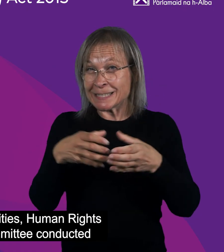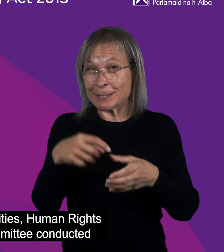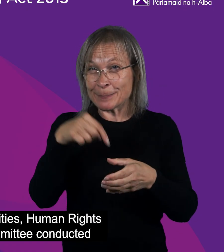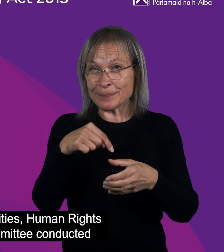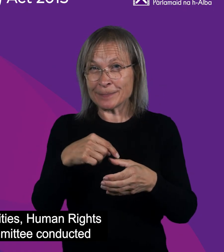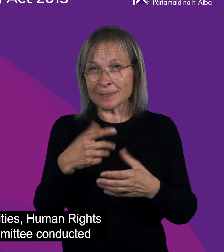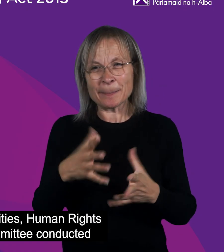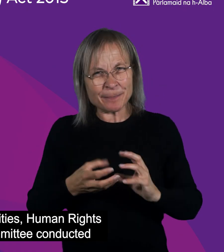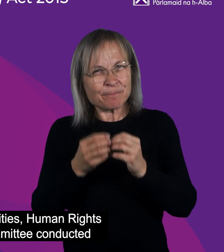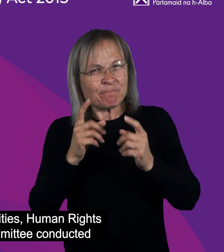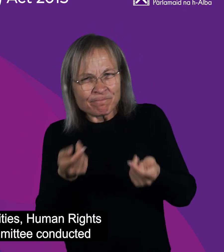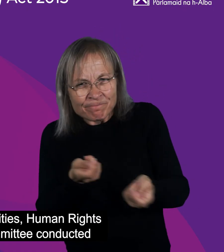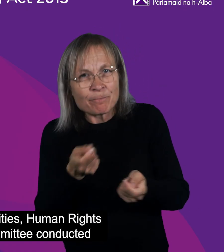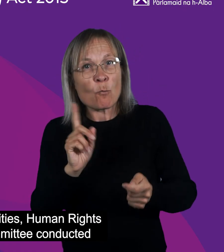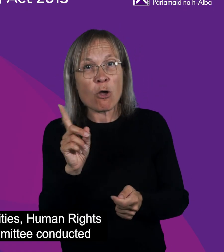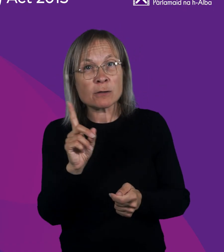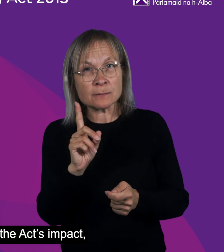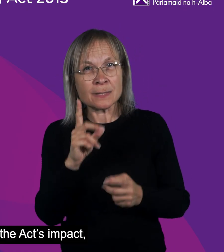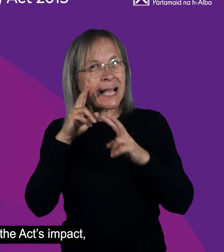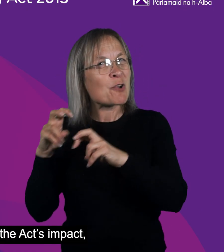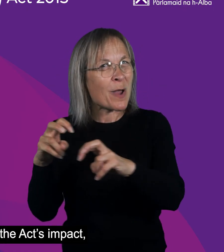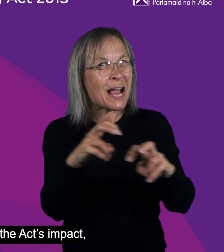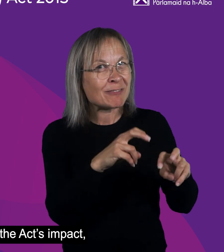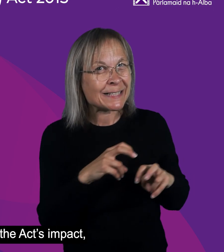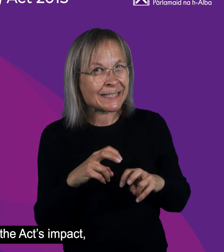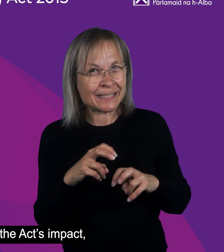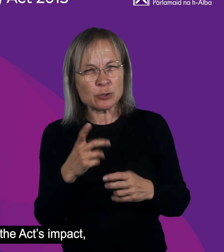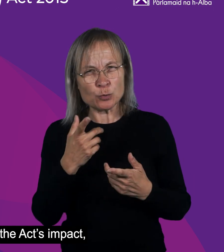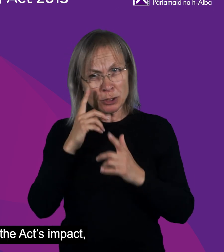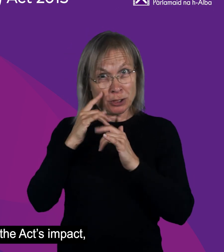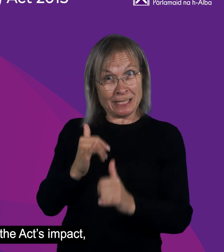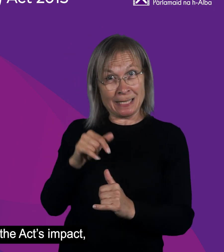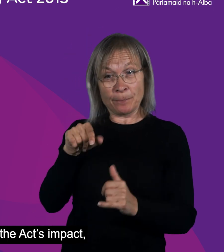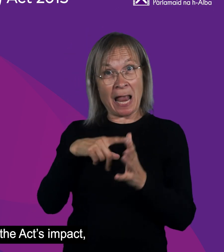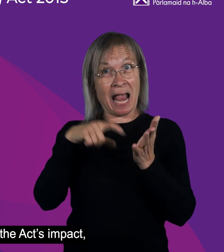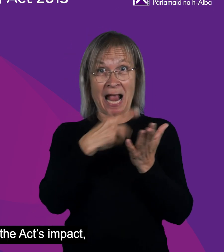the effectiveness of national and authority plans, and to identify areas for improvement.